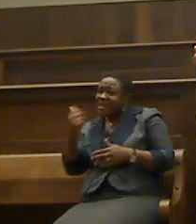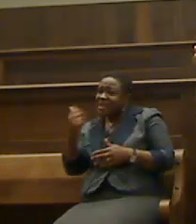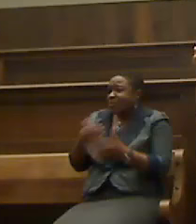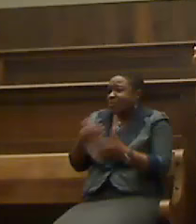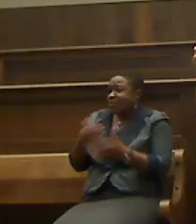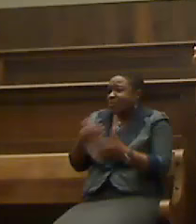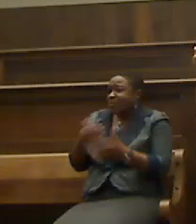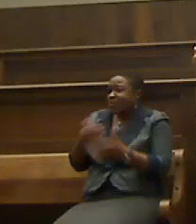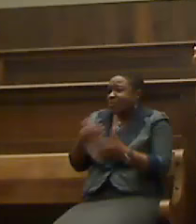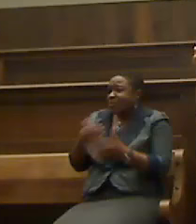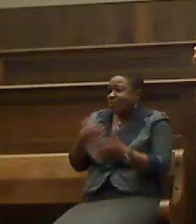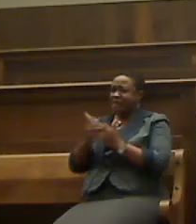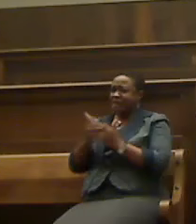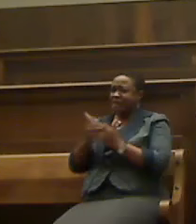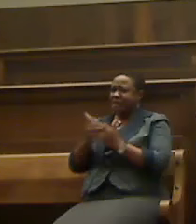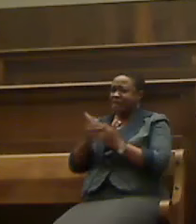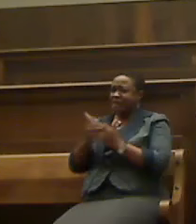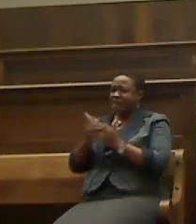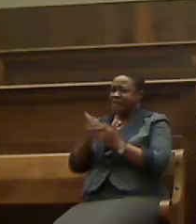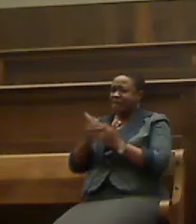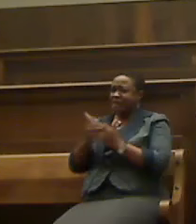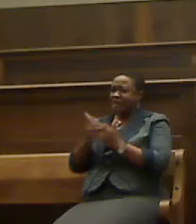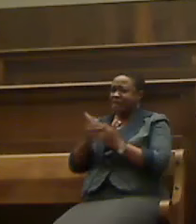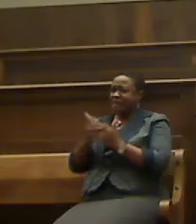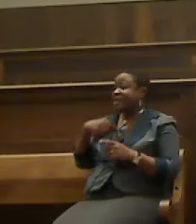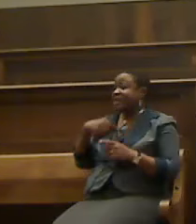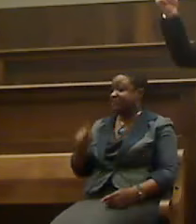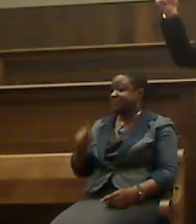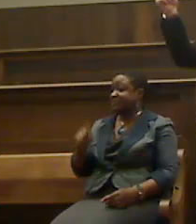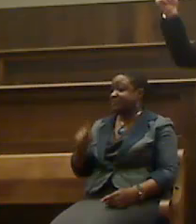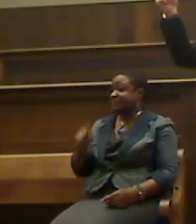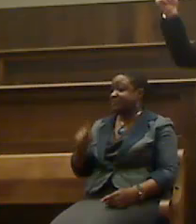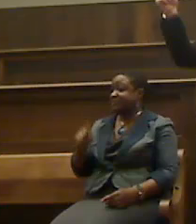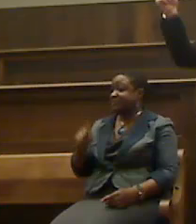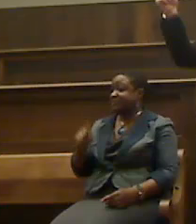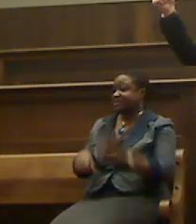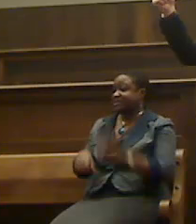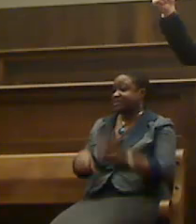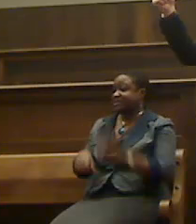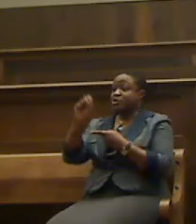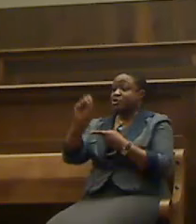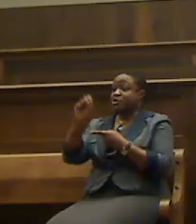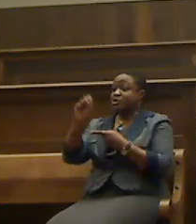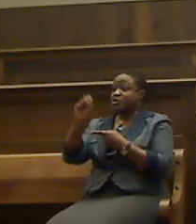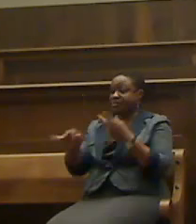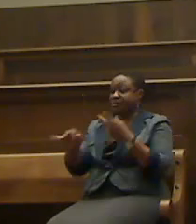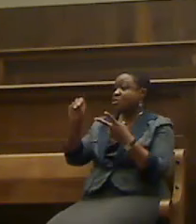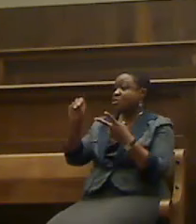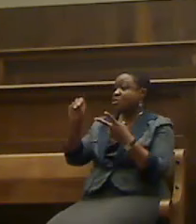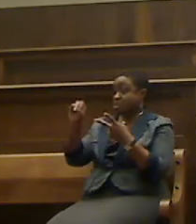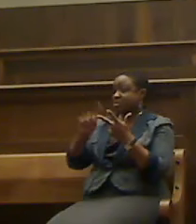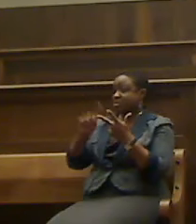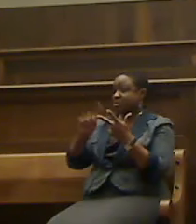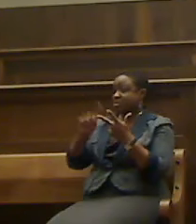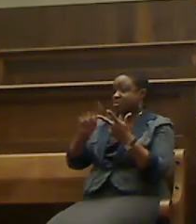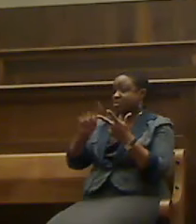So there are 9 genetically modified food crops: soy, corn, cotton, which